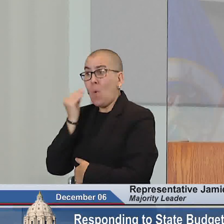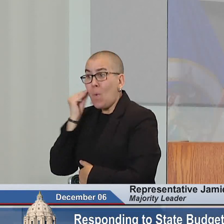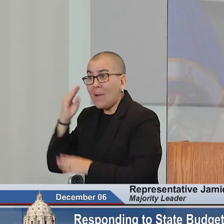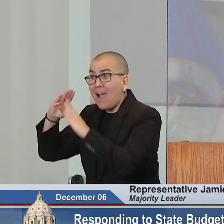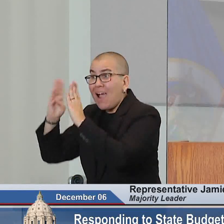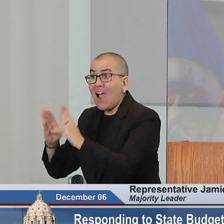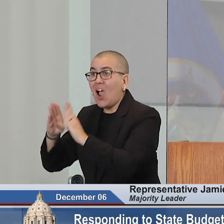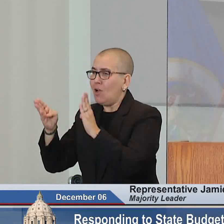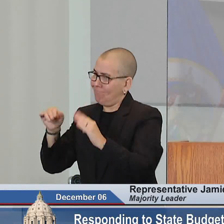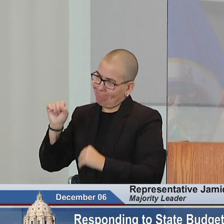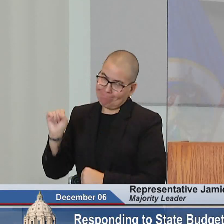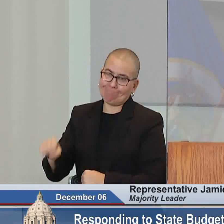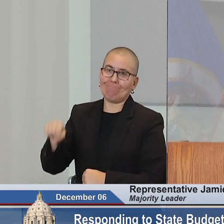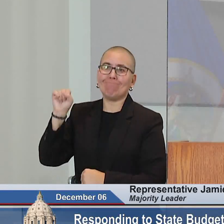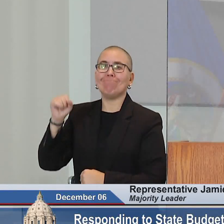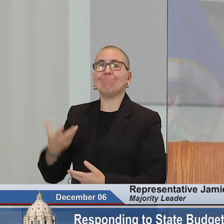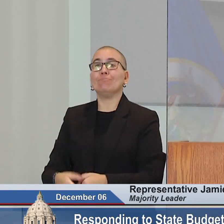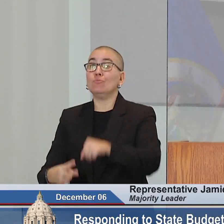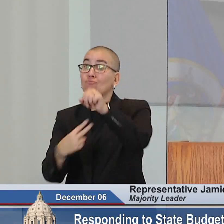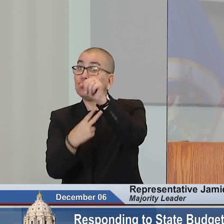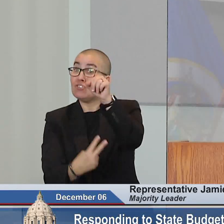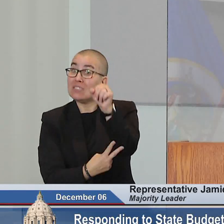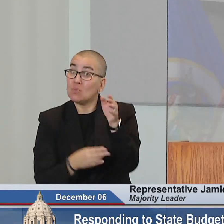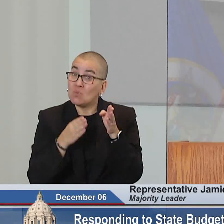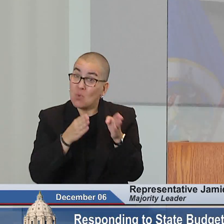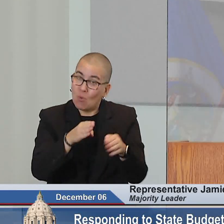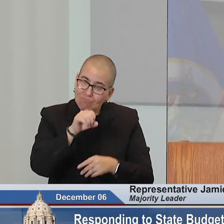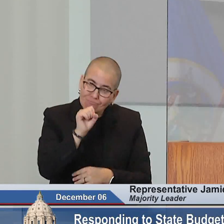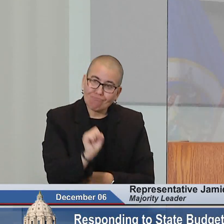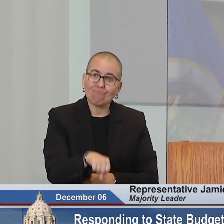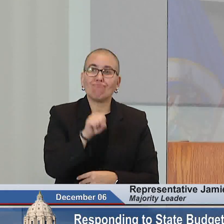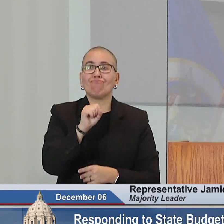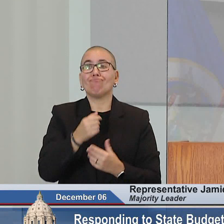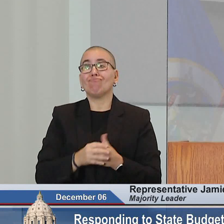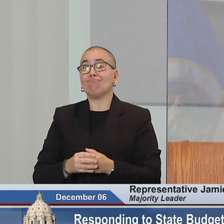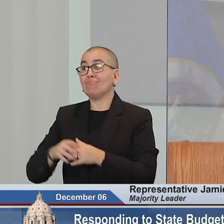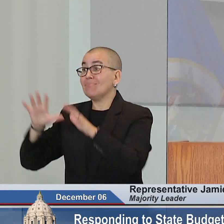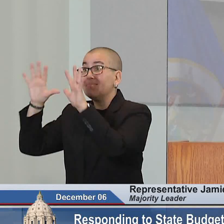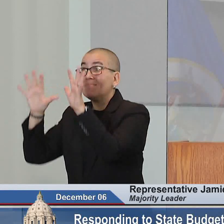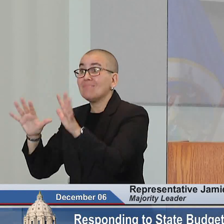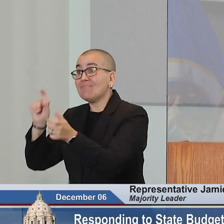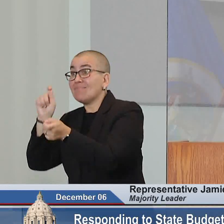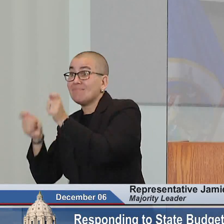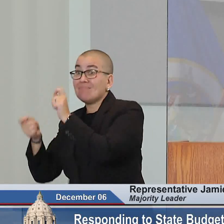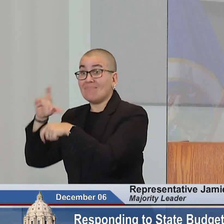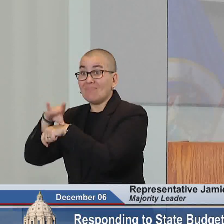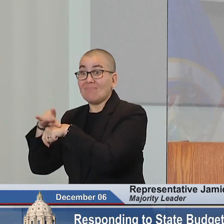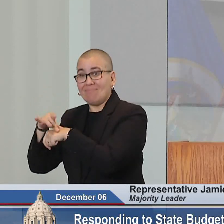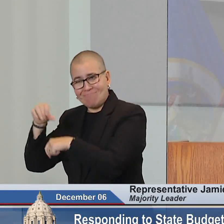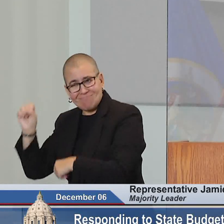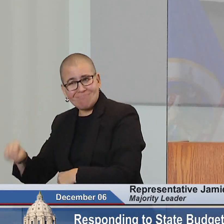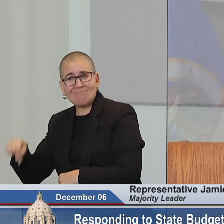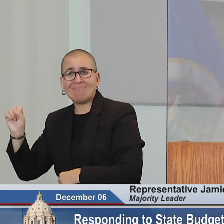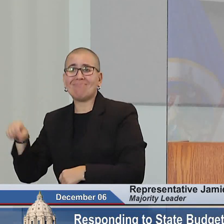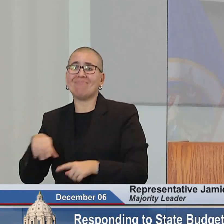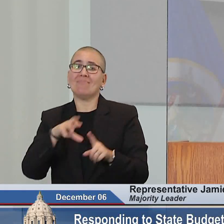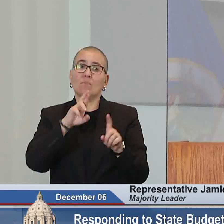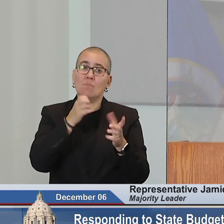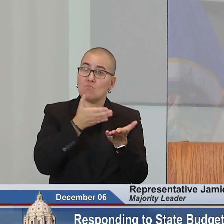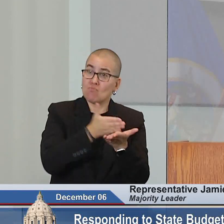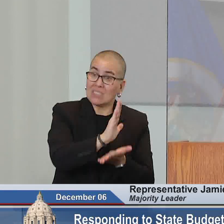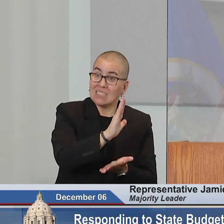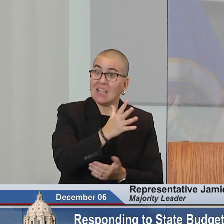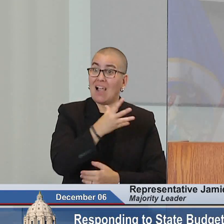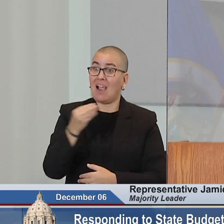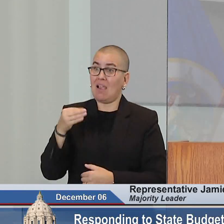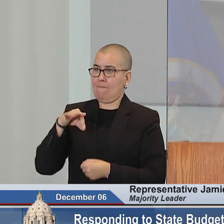Tackling climate change is a high priority. Making sure that we are protecting reproductive rights is a high priority. And I'll add democracy in trying to make sure